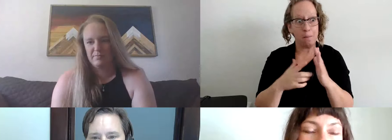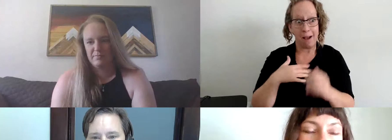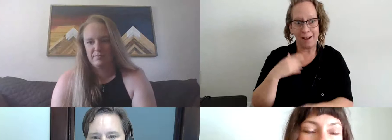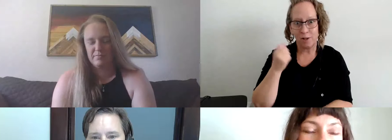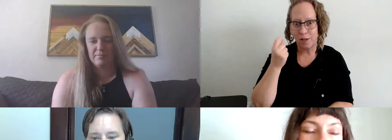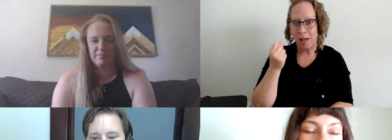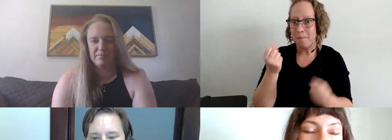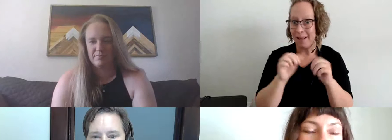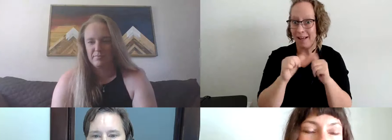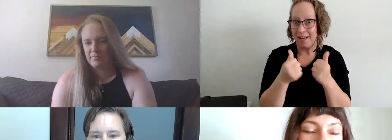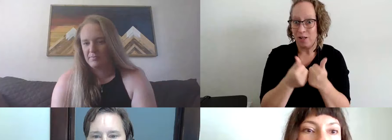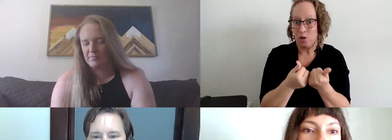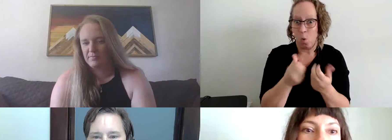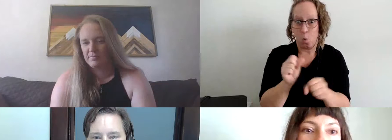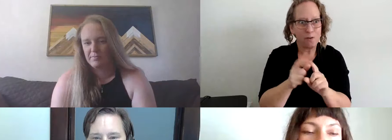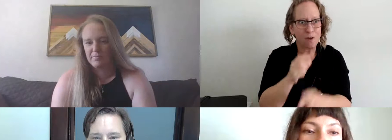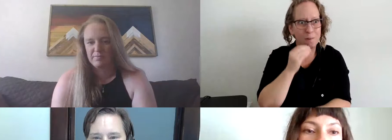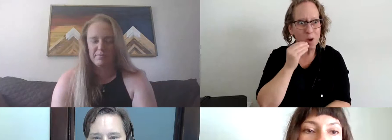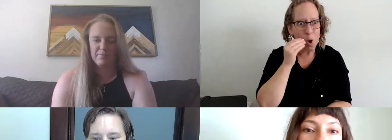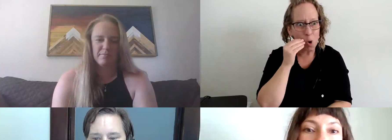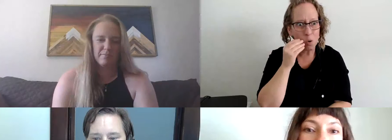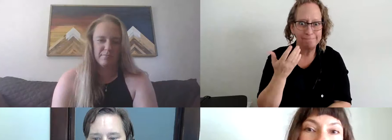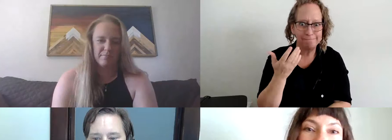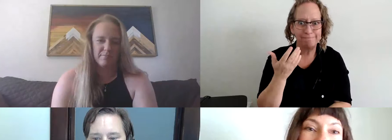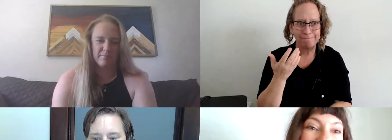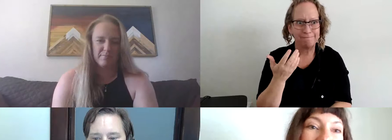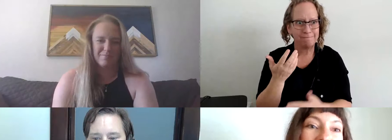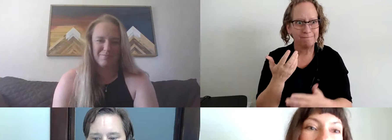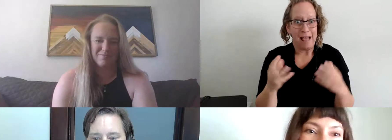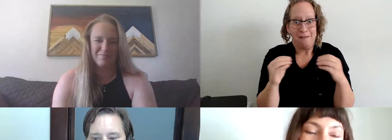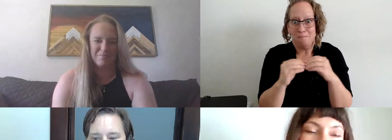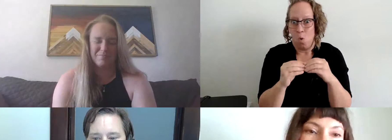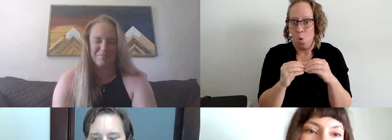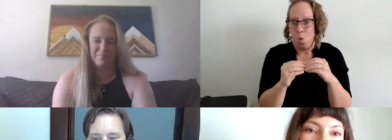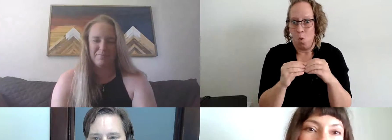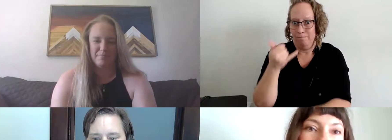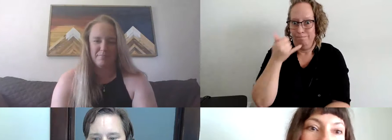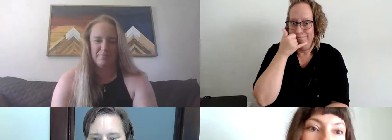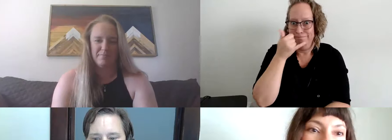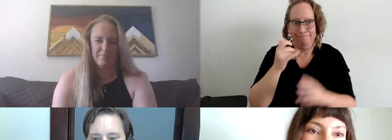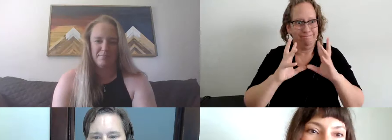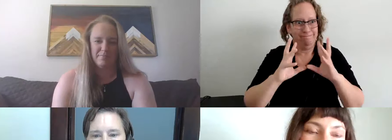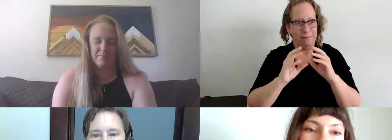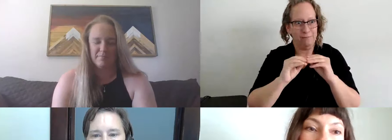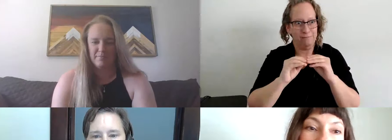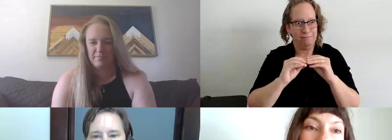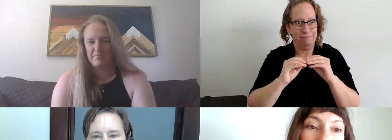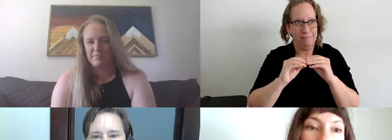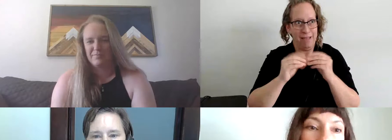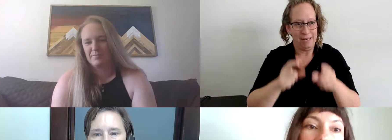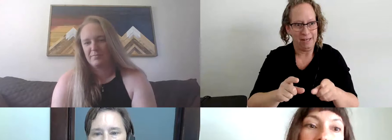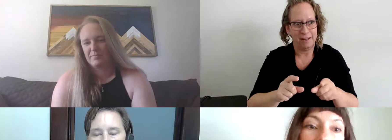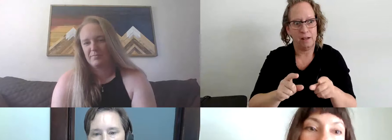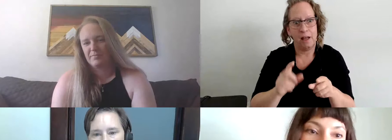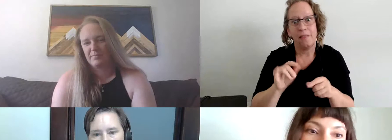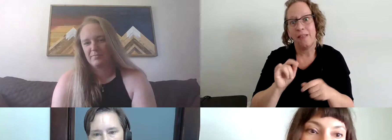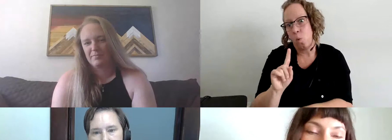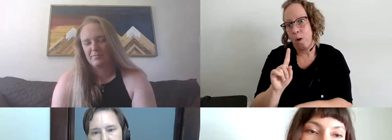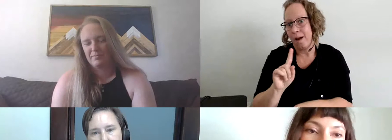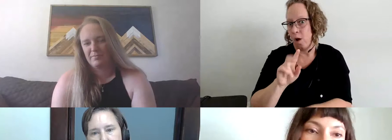a lot of agencies are working from home. So there's a lot more of the teleconference type of meetings. And that's where